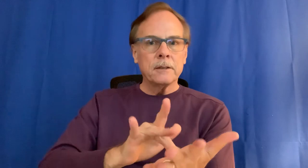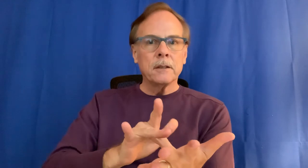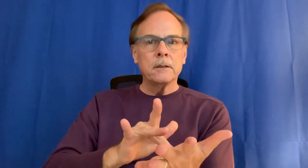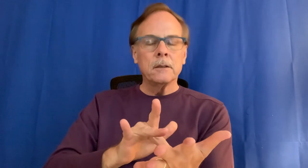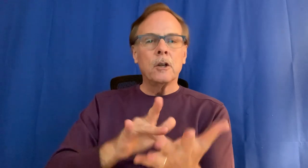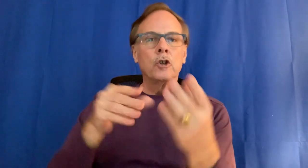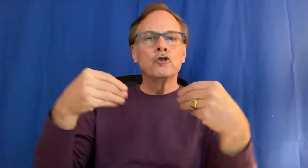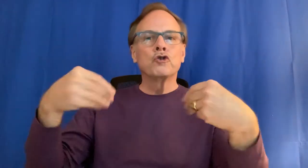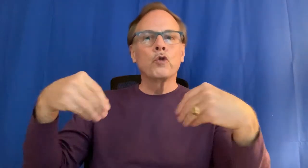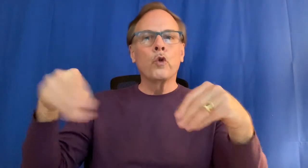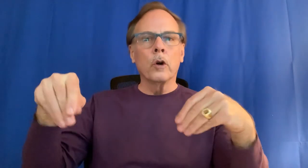medicine, store.